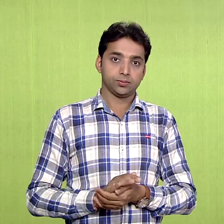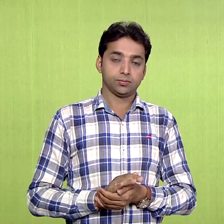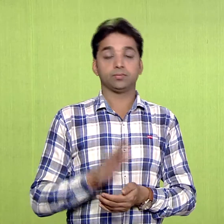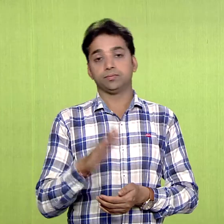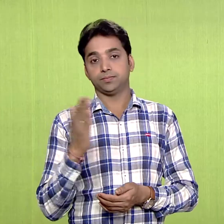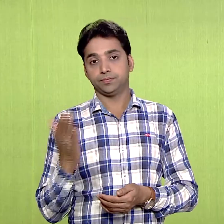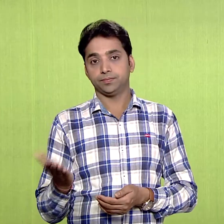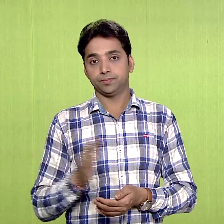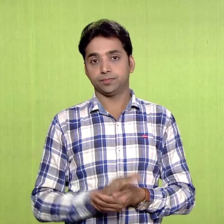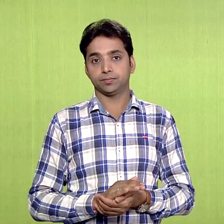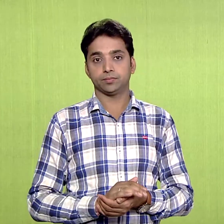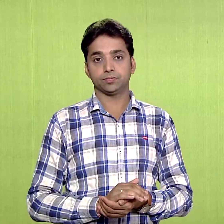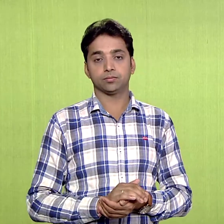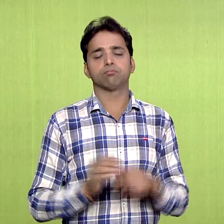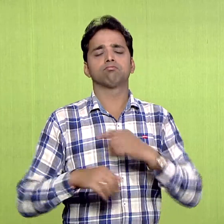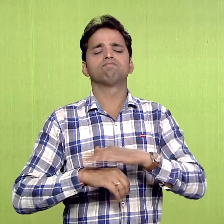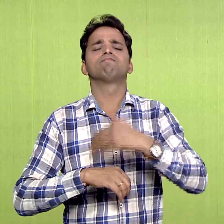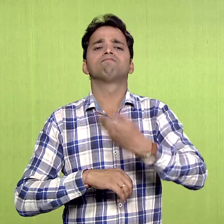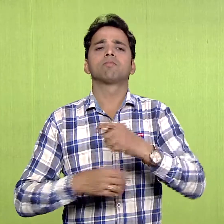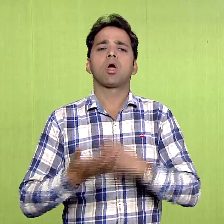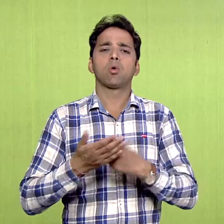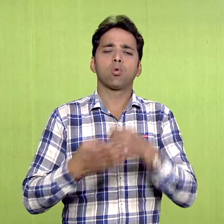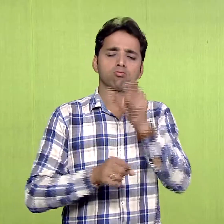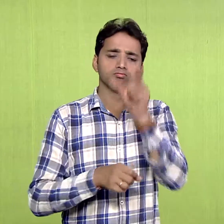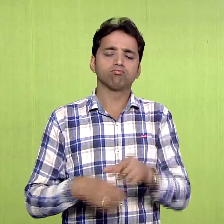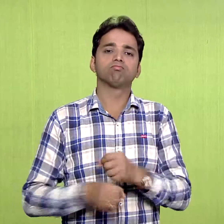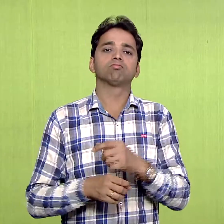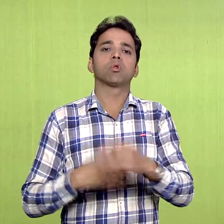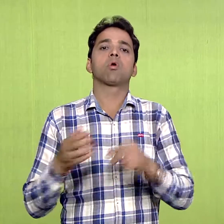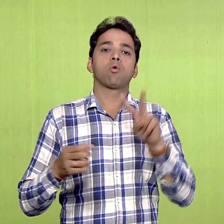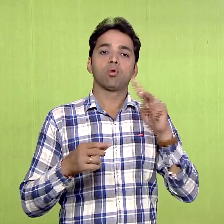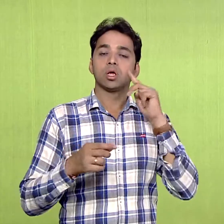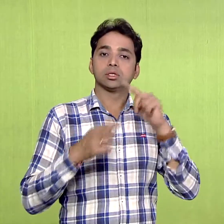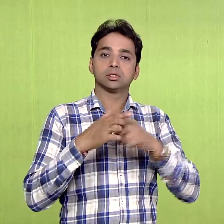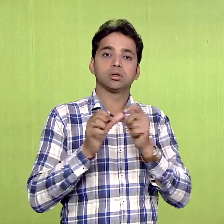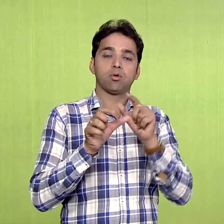and later the rulers of the Vijayanagara kingdom